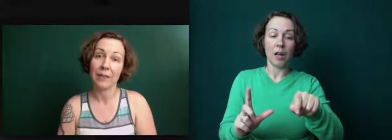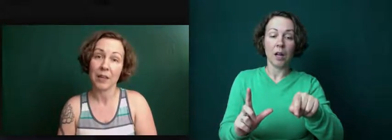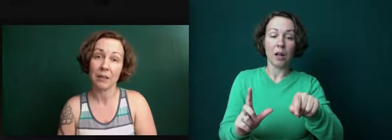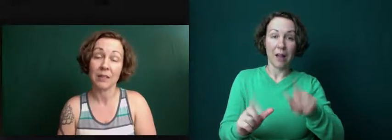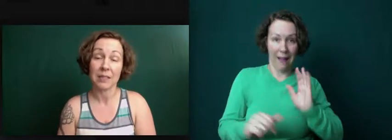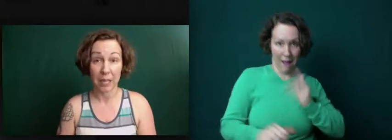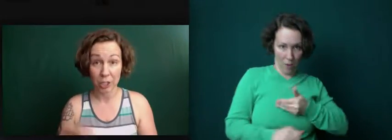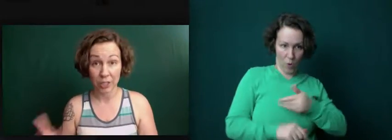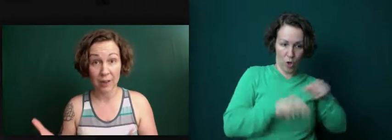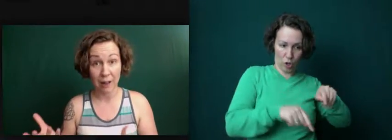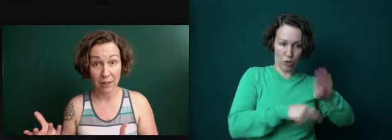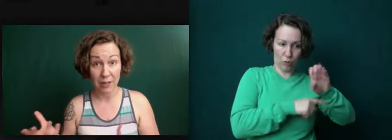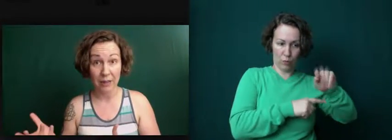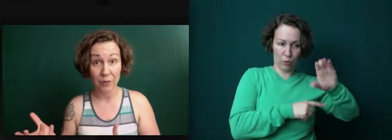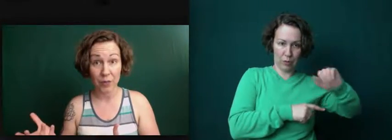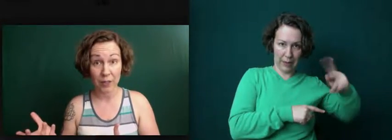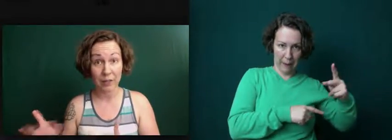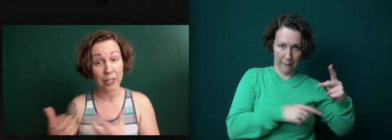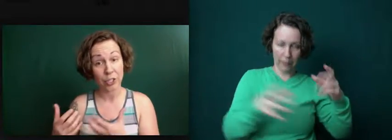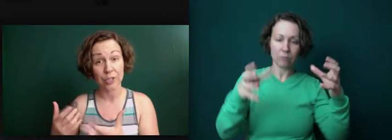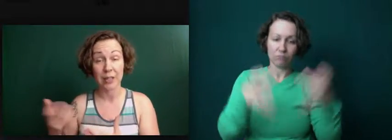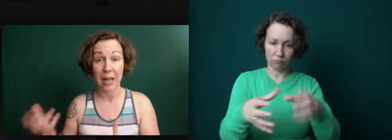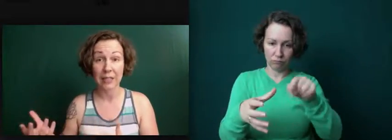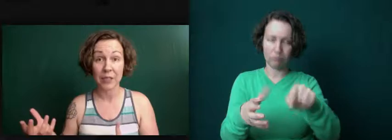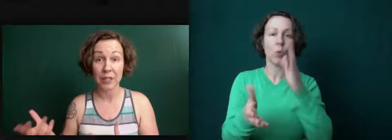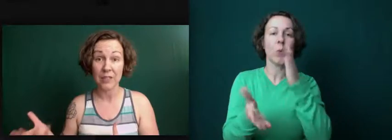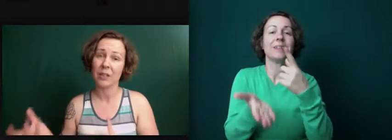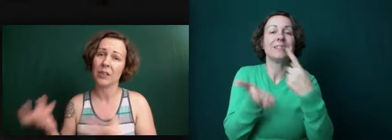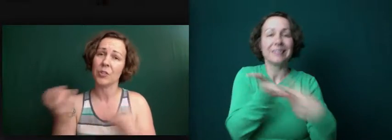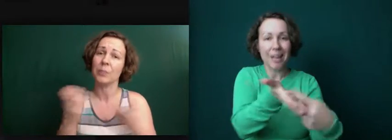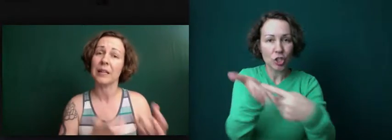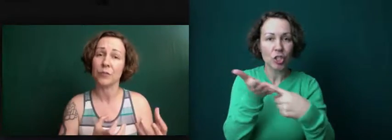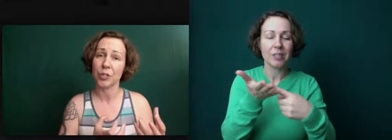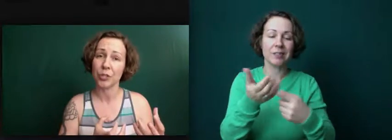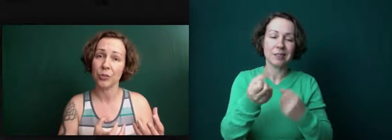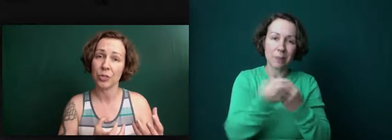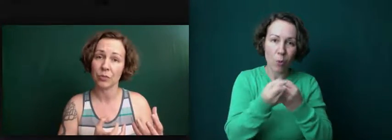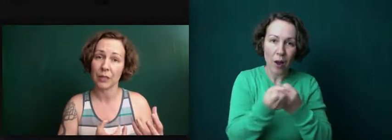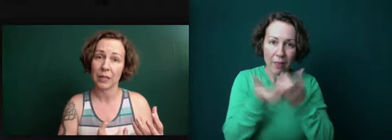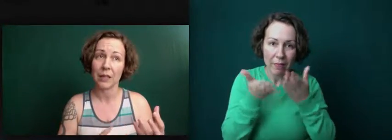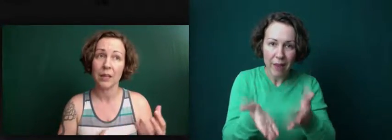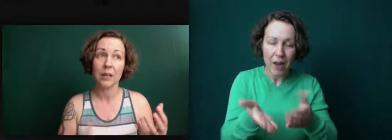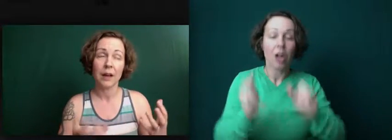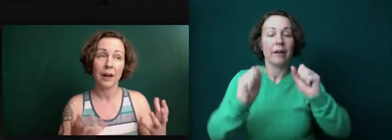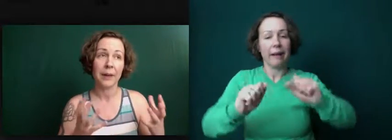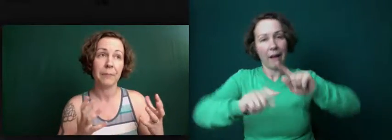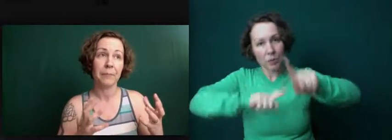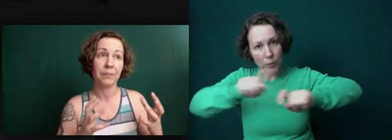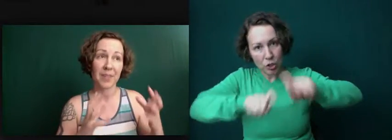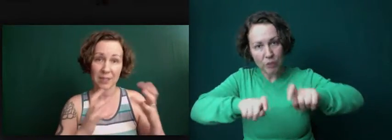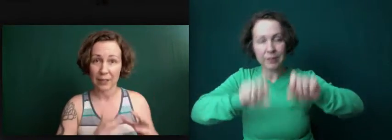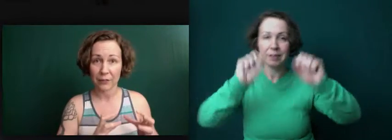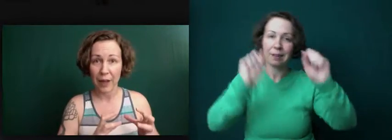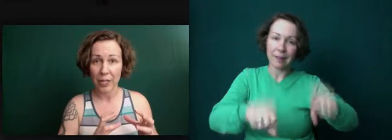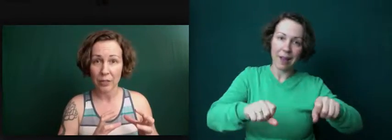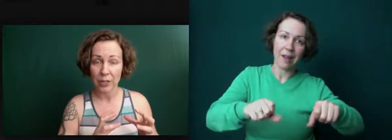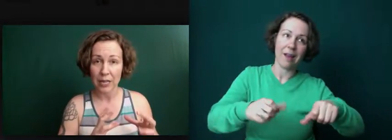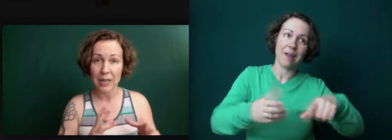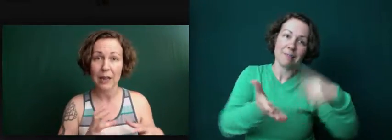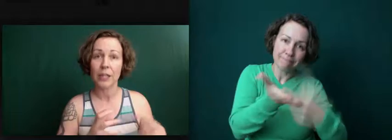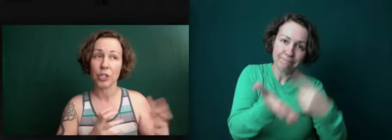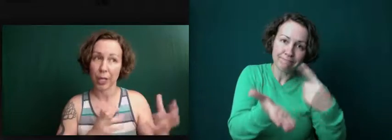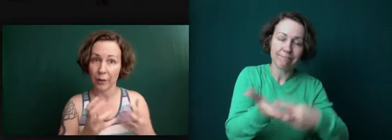be having discussion outside of the lectures and activities so that there's a place for you to really solidify